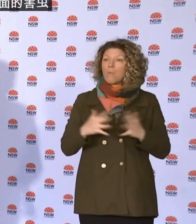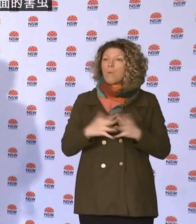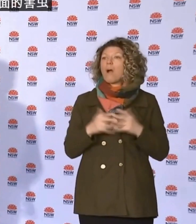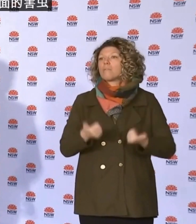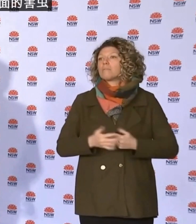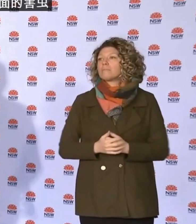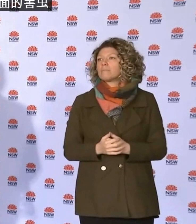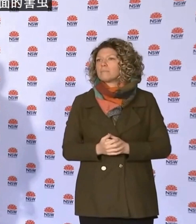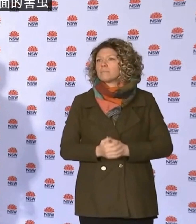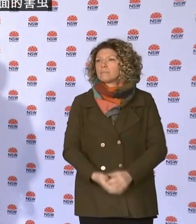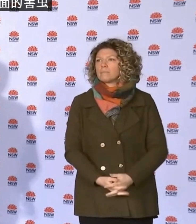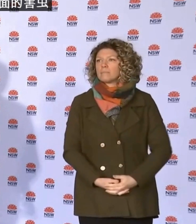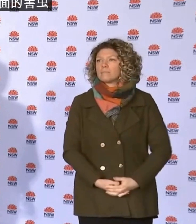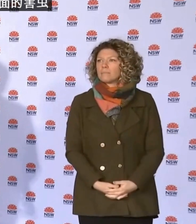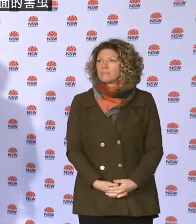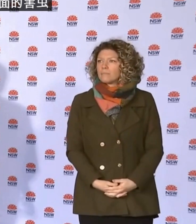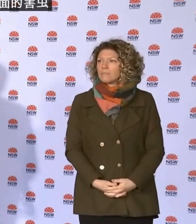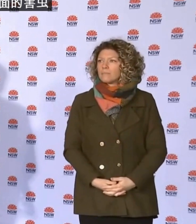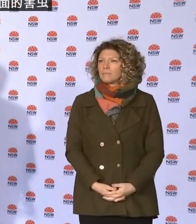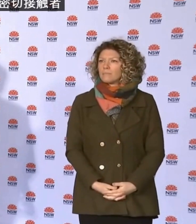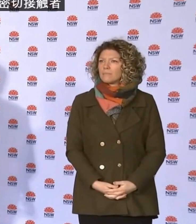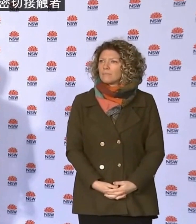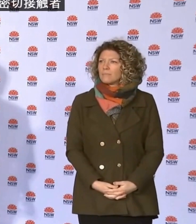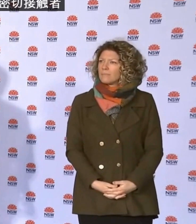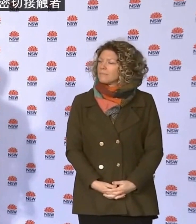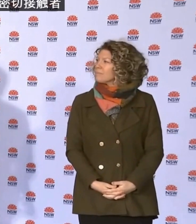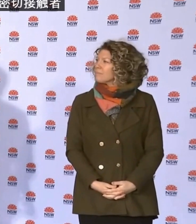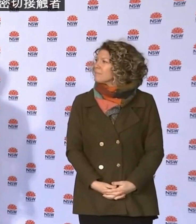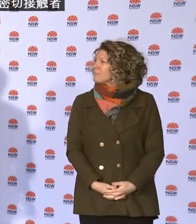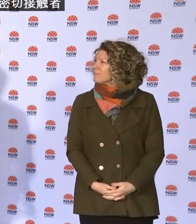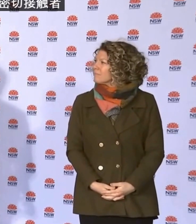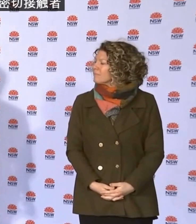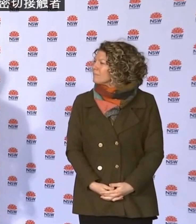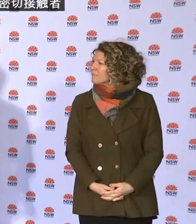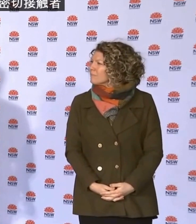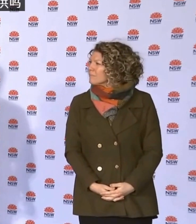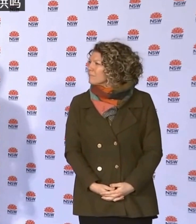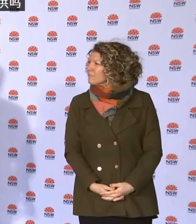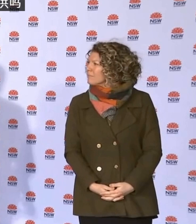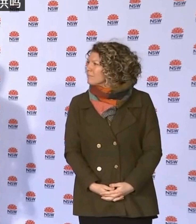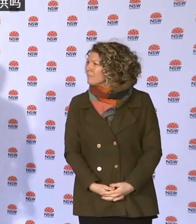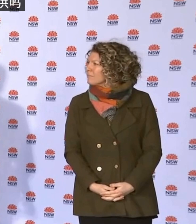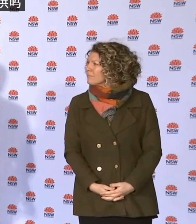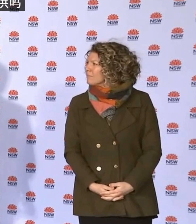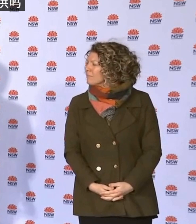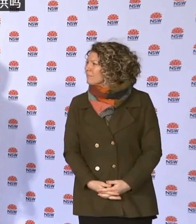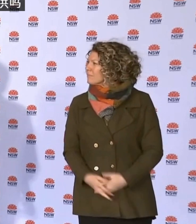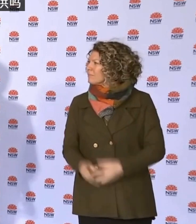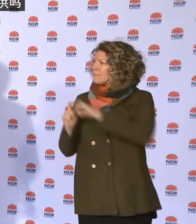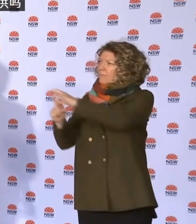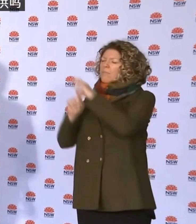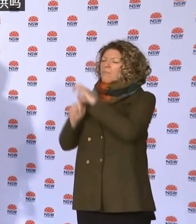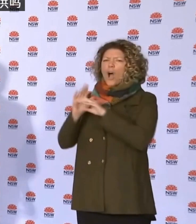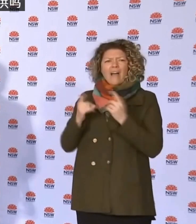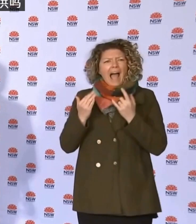hate to be a pest on this. I hate to be a pest. Sorry. I really hate to be a pest on this, but how many close contacts is New South Wales Health dealing Can with? Dr. Chant make that available to you a bit